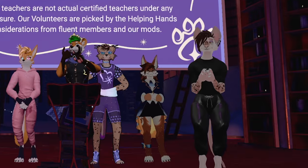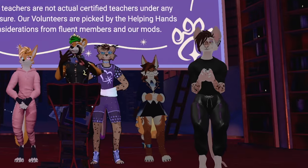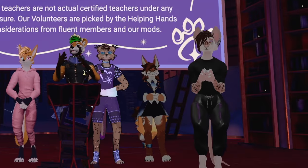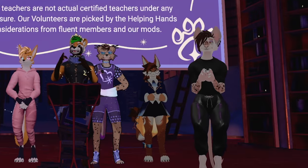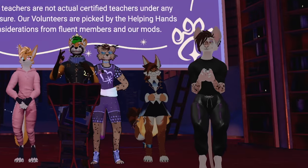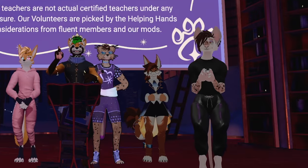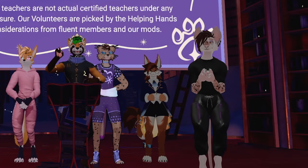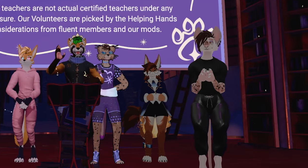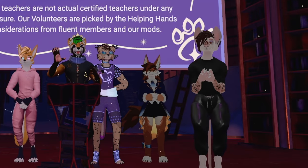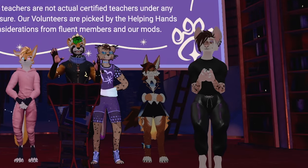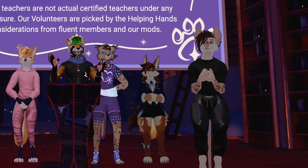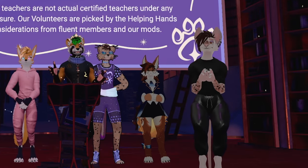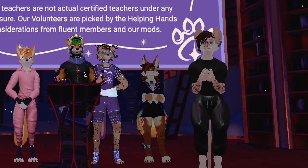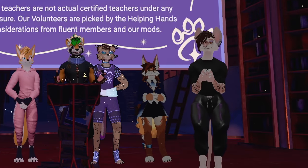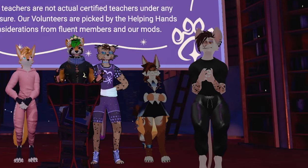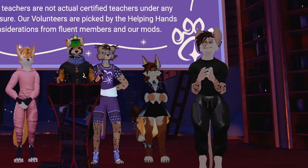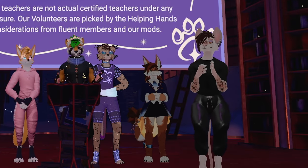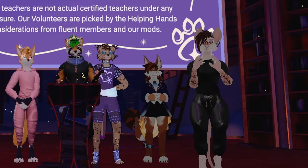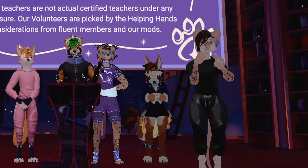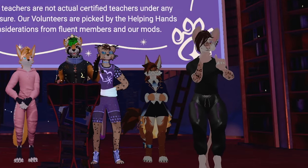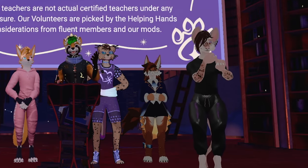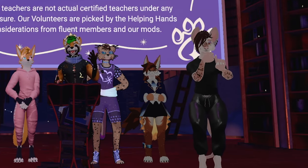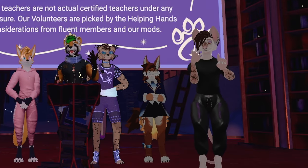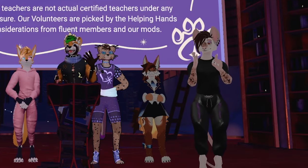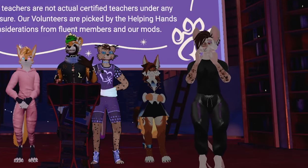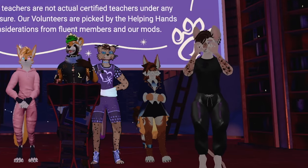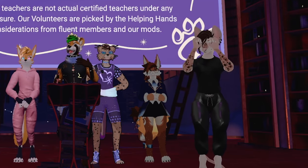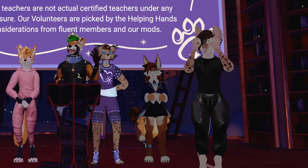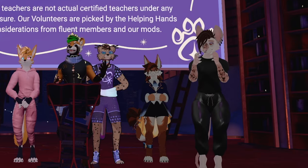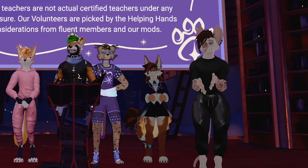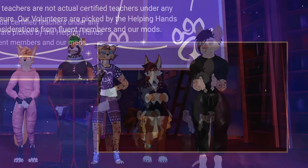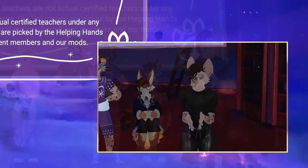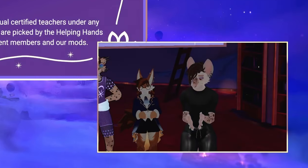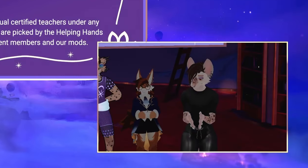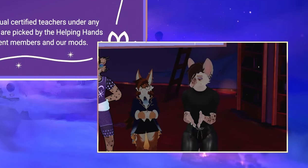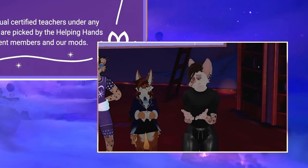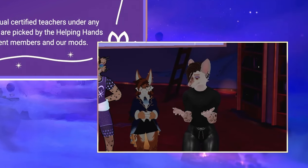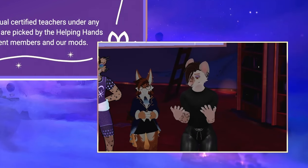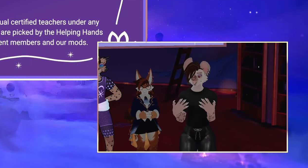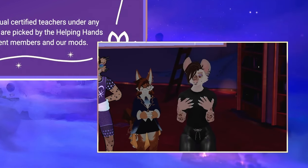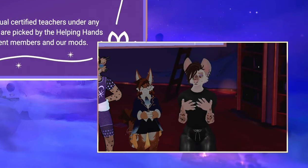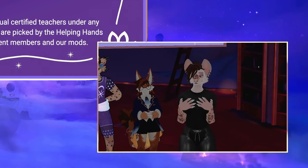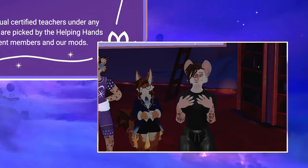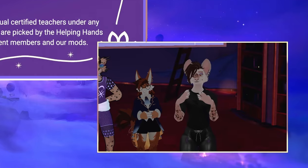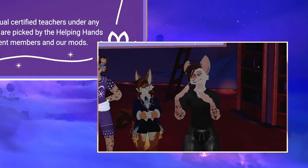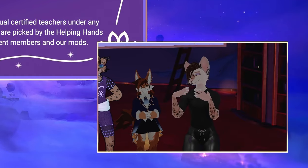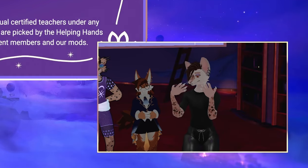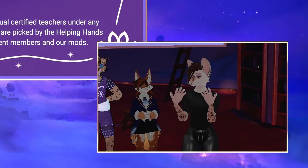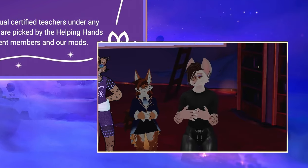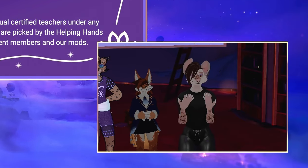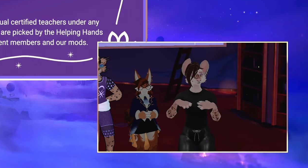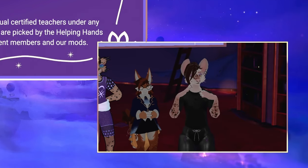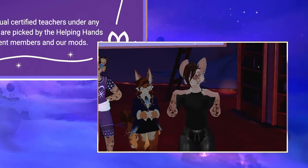A little bit more about our teachers themselves. So we have high standards for our teachers. We do